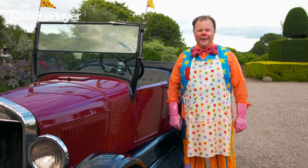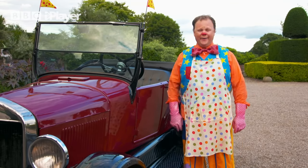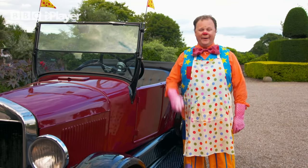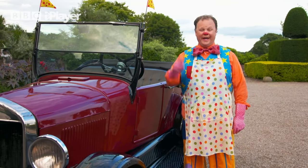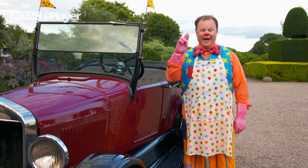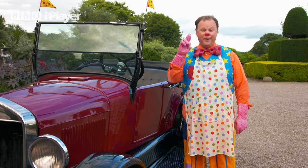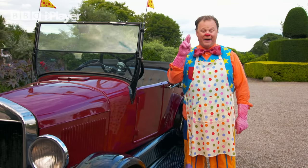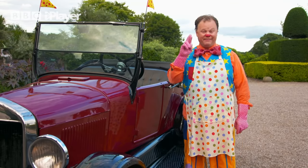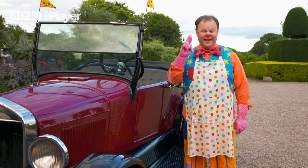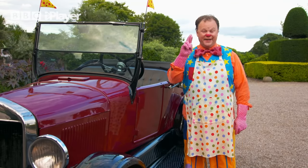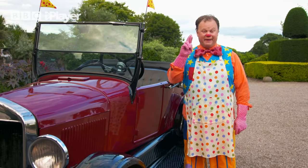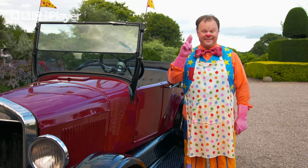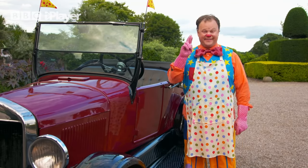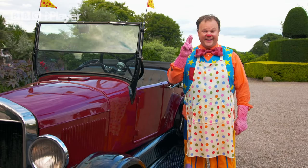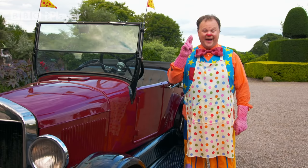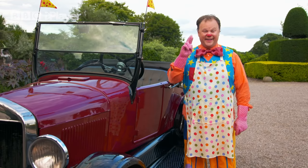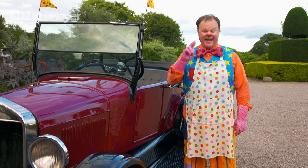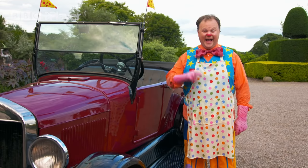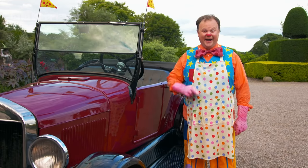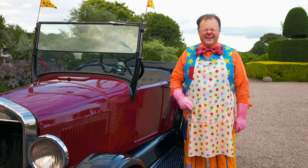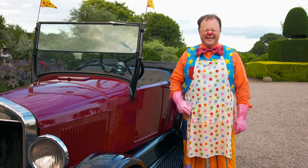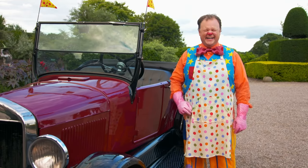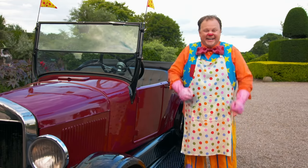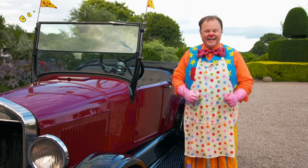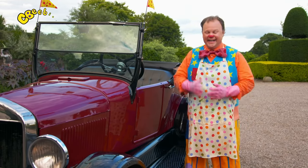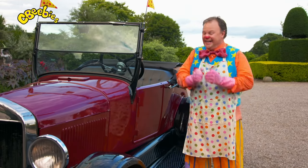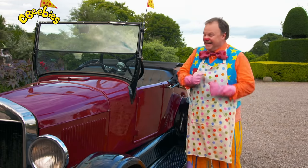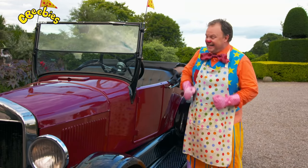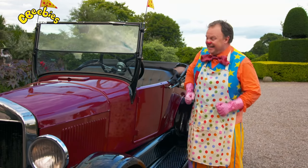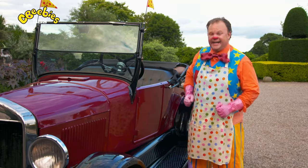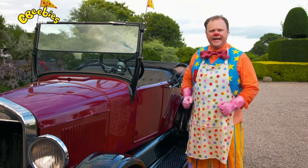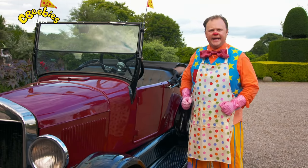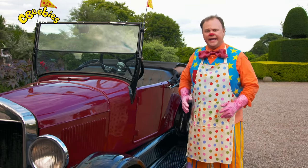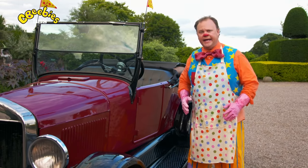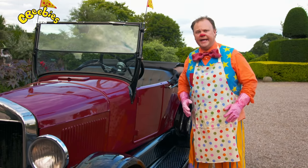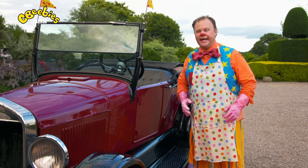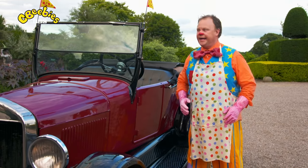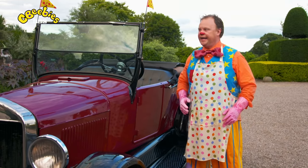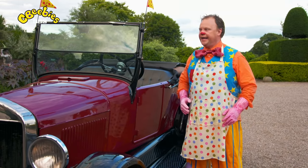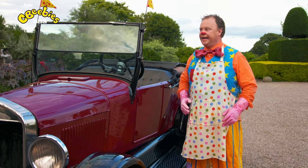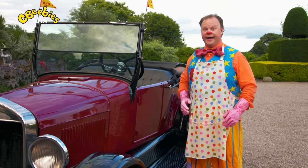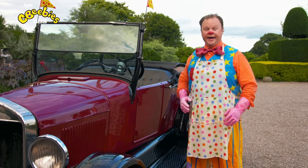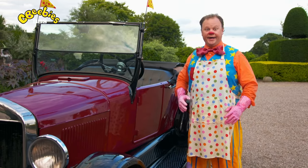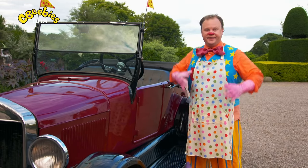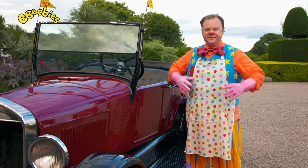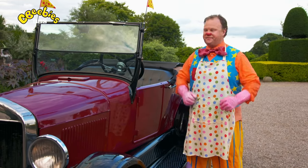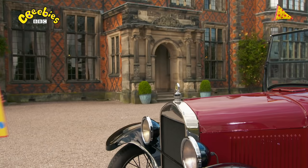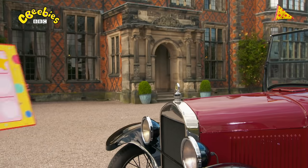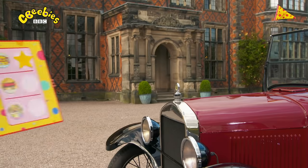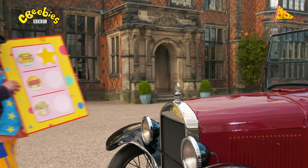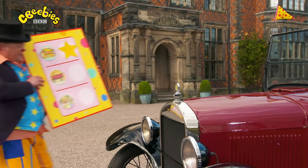oh i hope i've earned my star now well it's time to find out lord tumbles hair with the